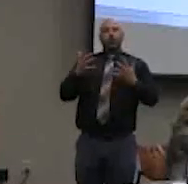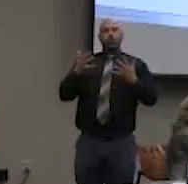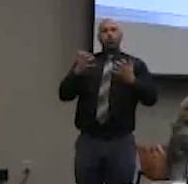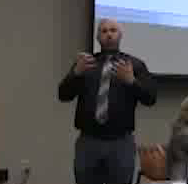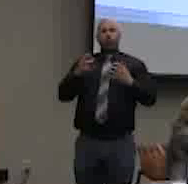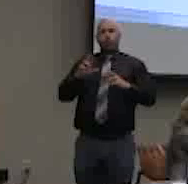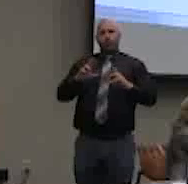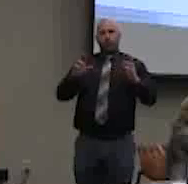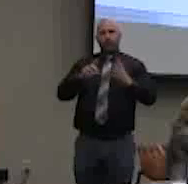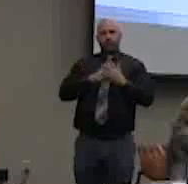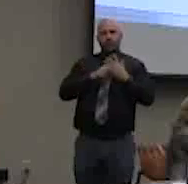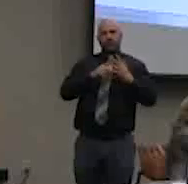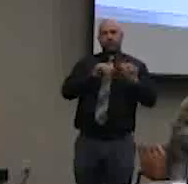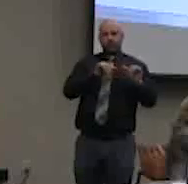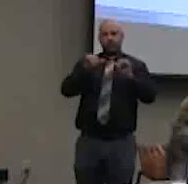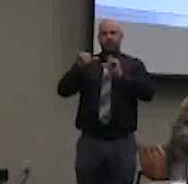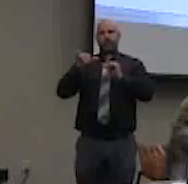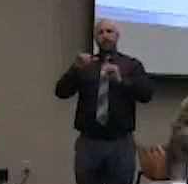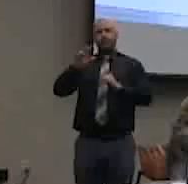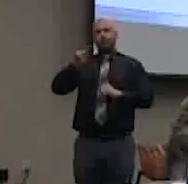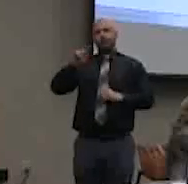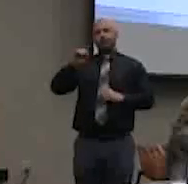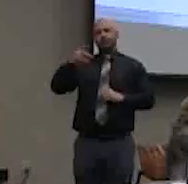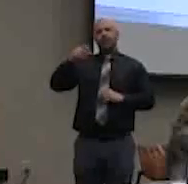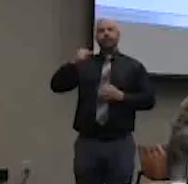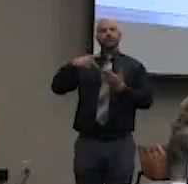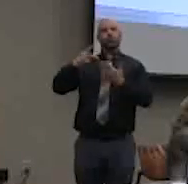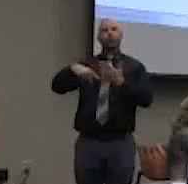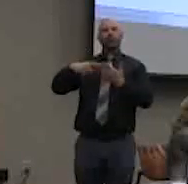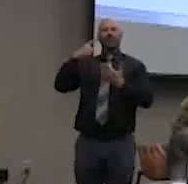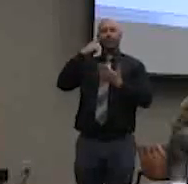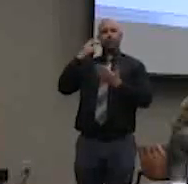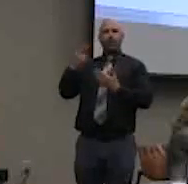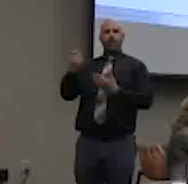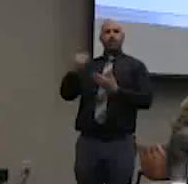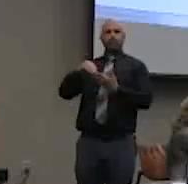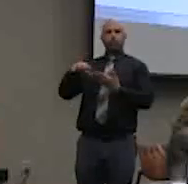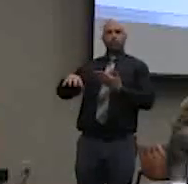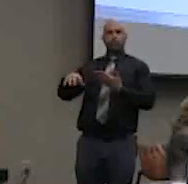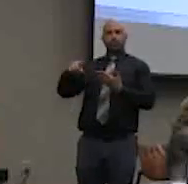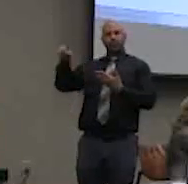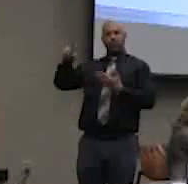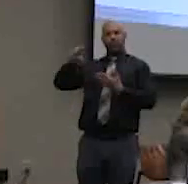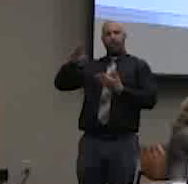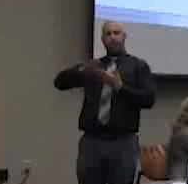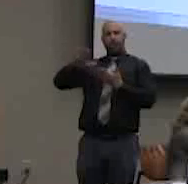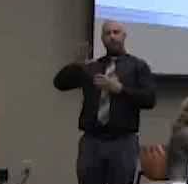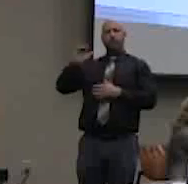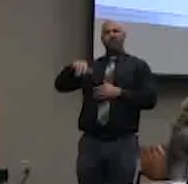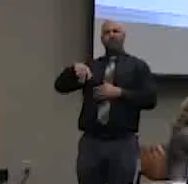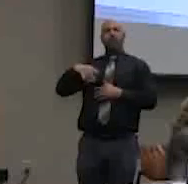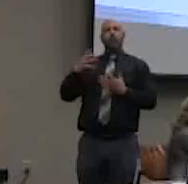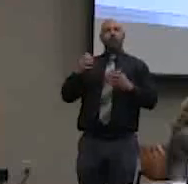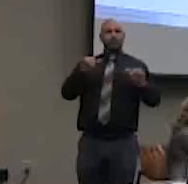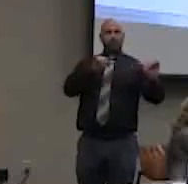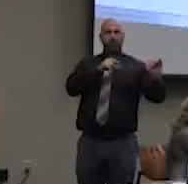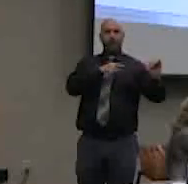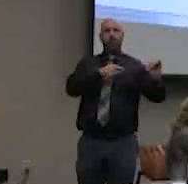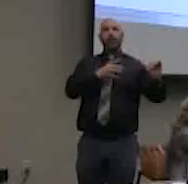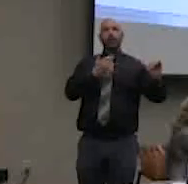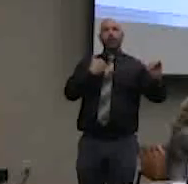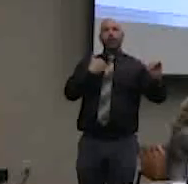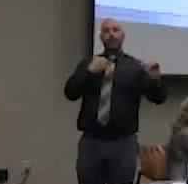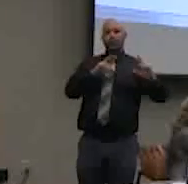like TOPS. We would like in the community where if someone said, oh, Ready Start, they would have this positive association